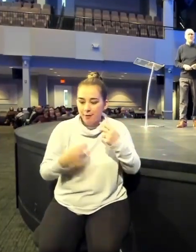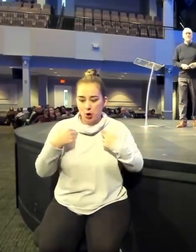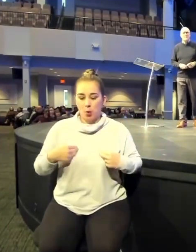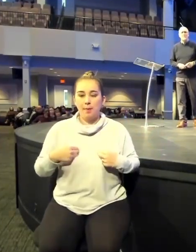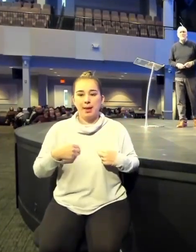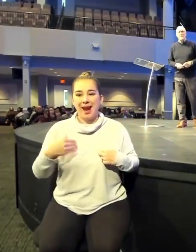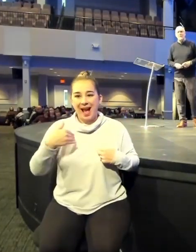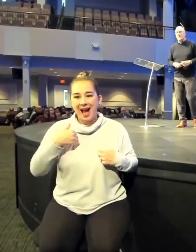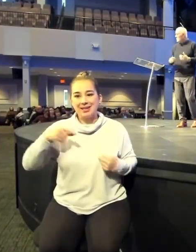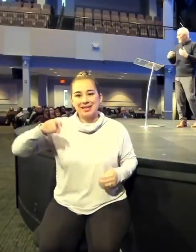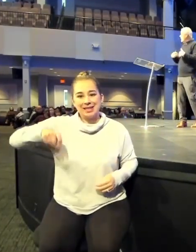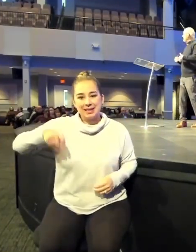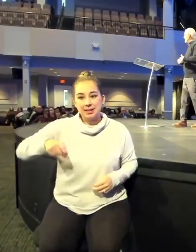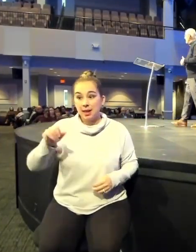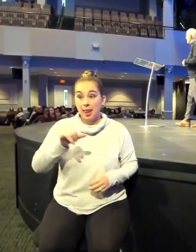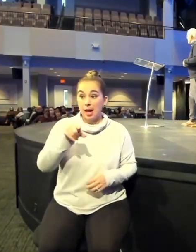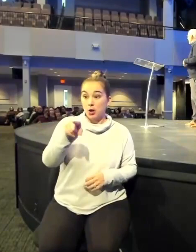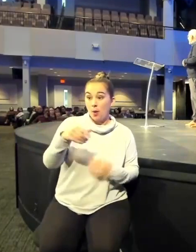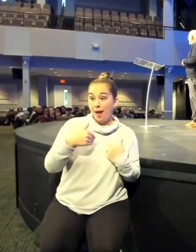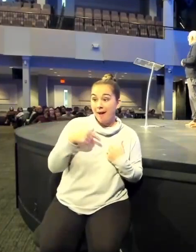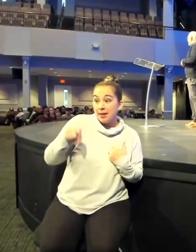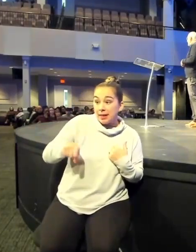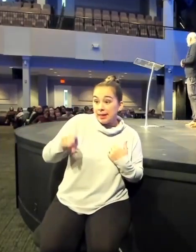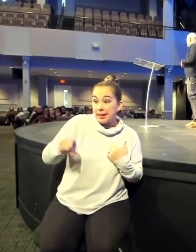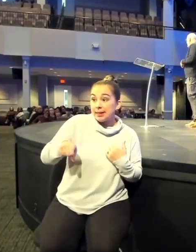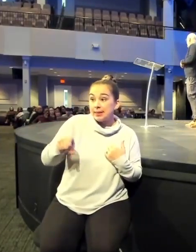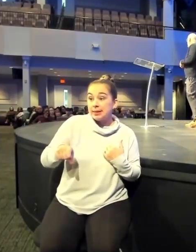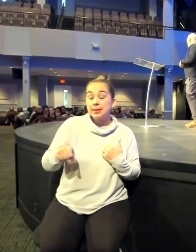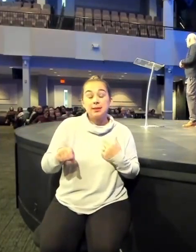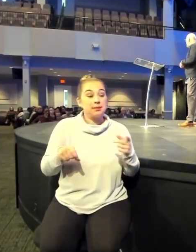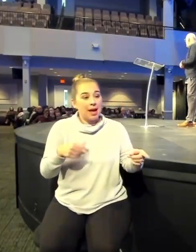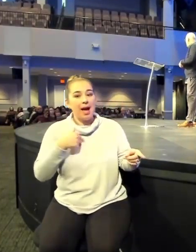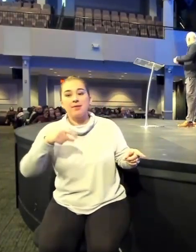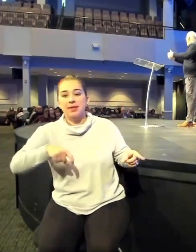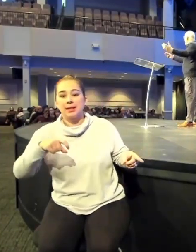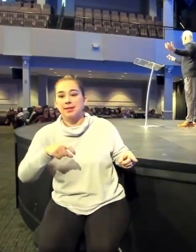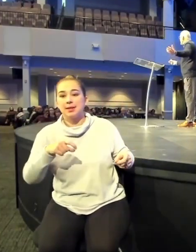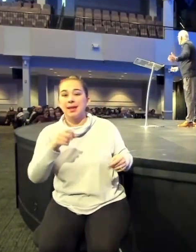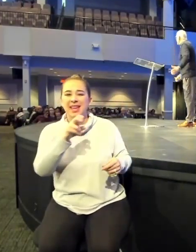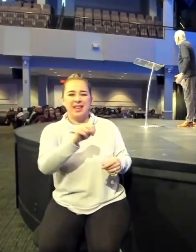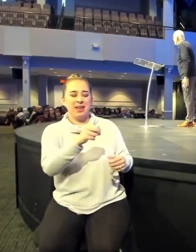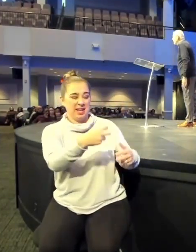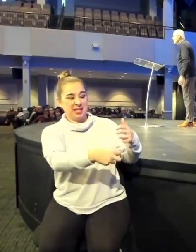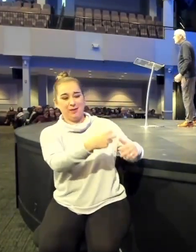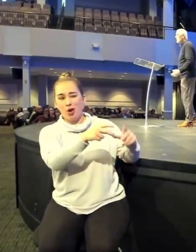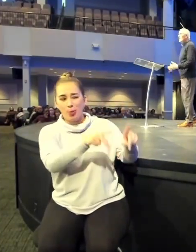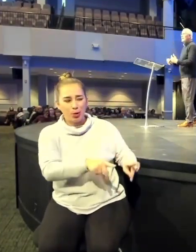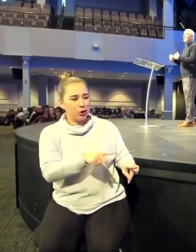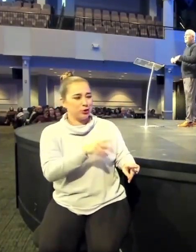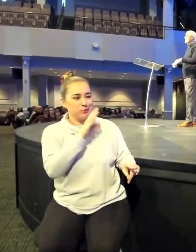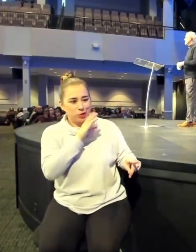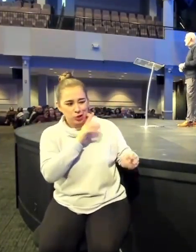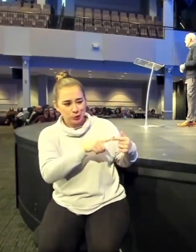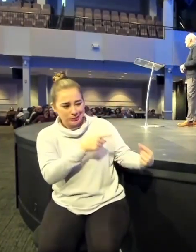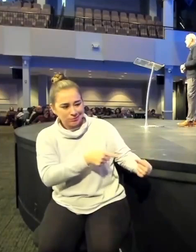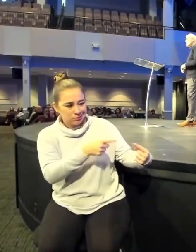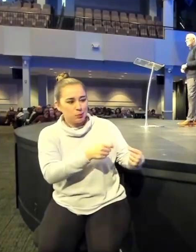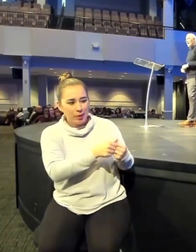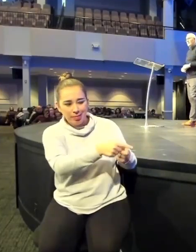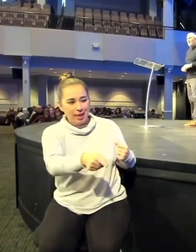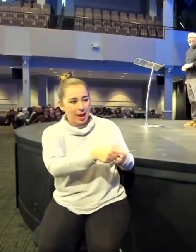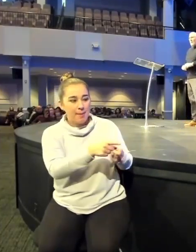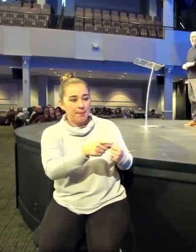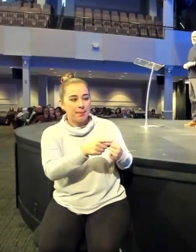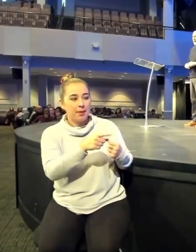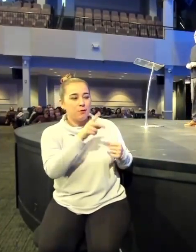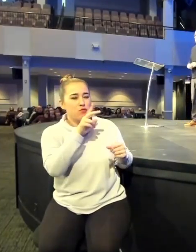needs. Just like you have needs in your life, even the most difficult person to deal with, if you really look underneath the surface,